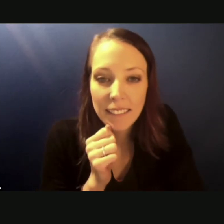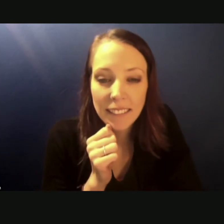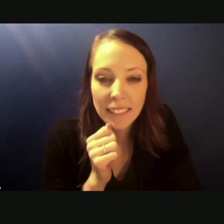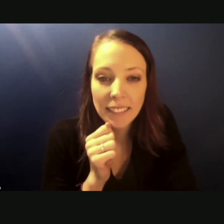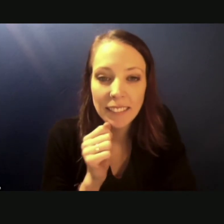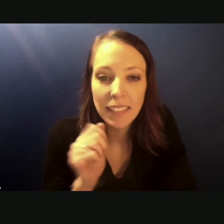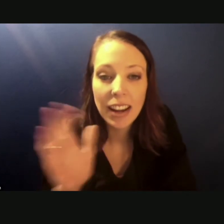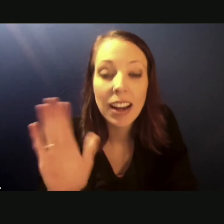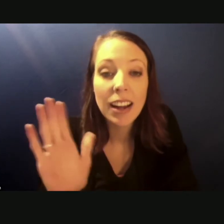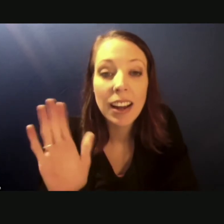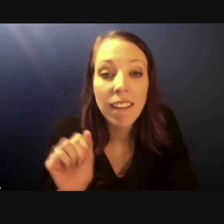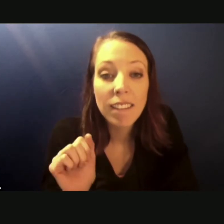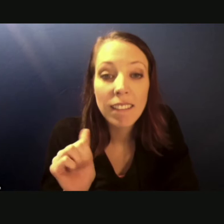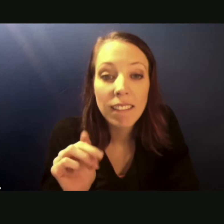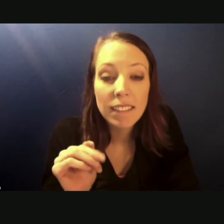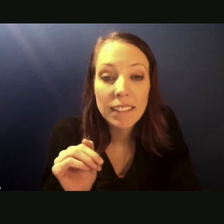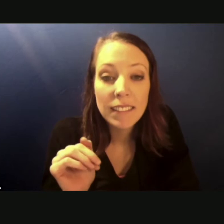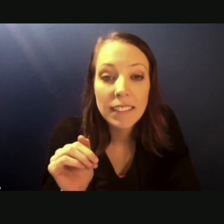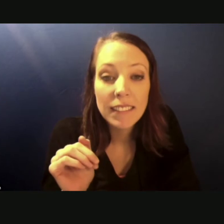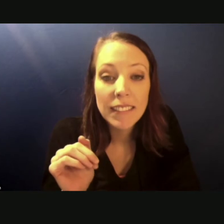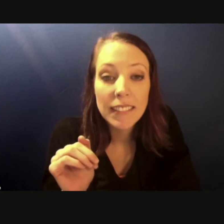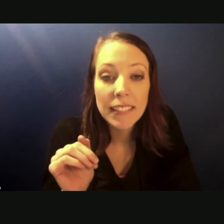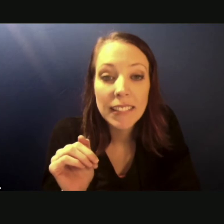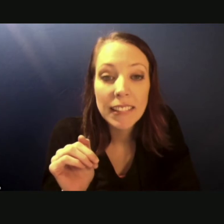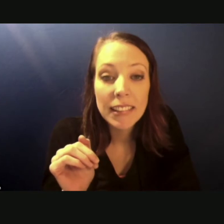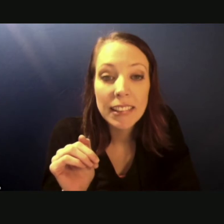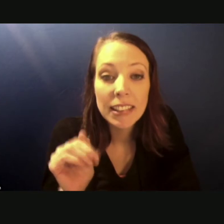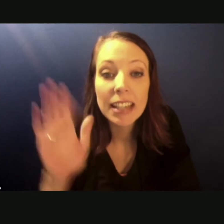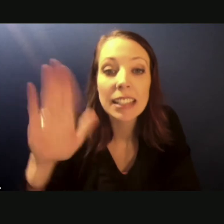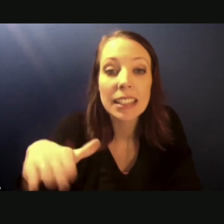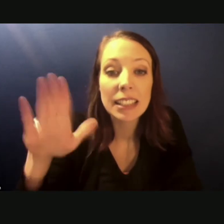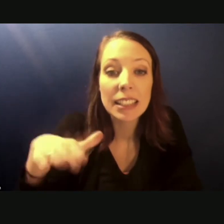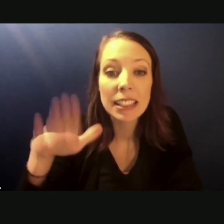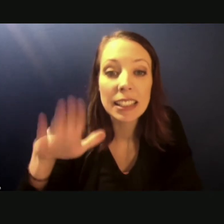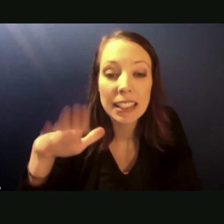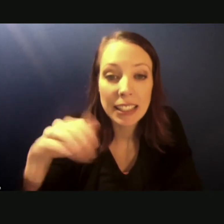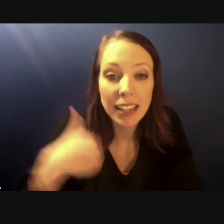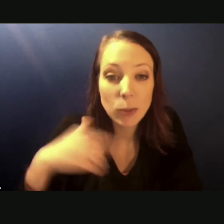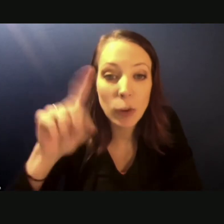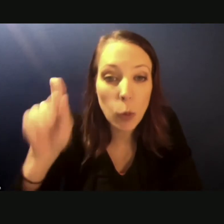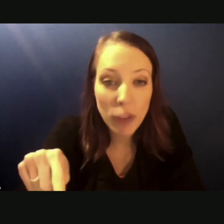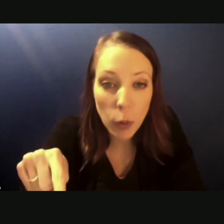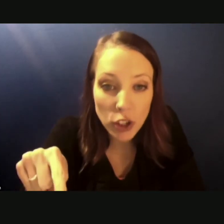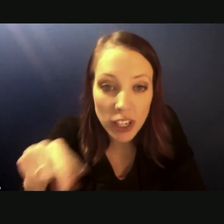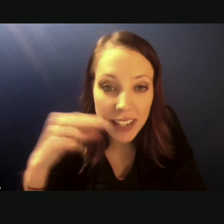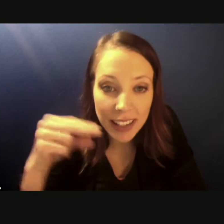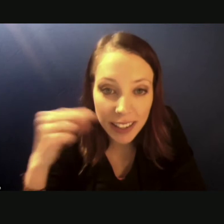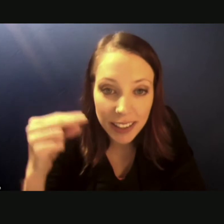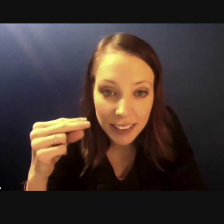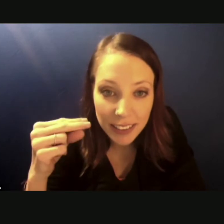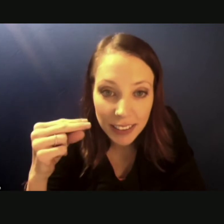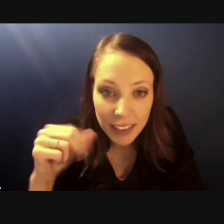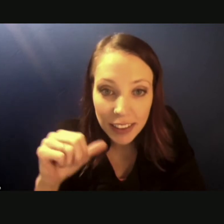Okay. So, any questions for the chat? Yes, we have a question,